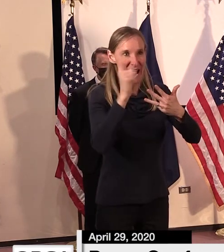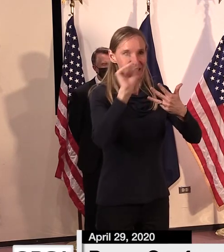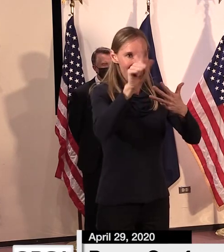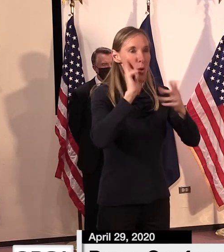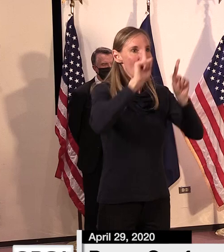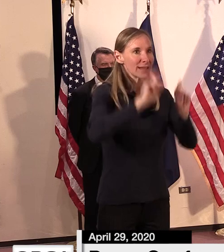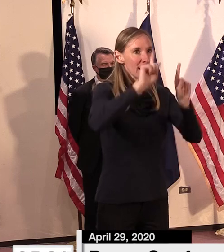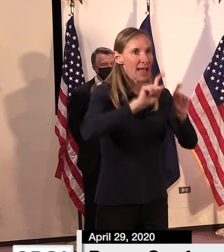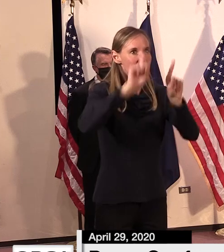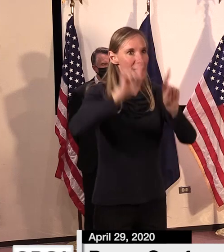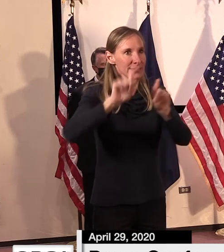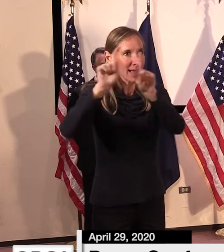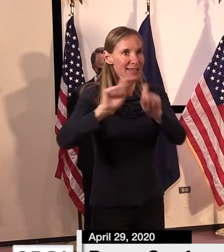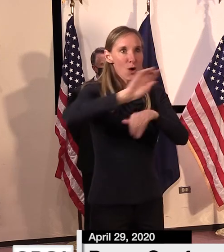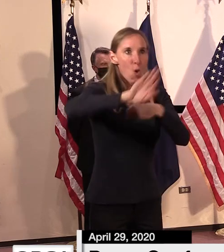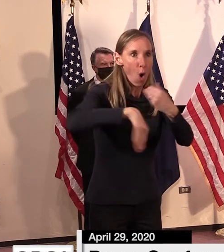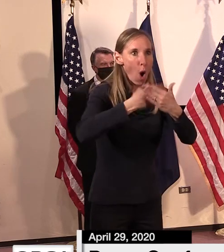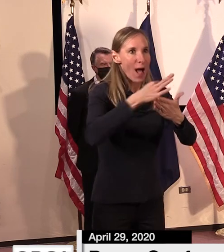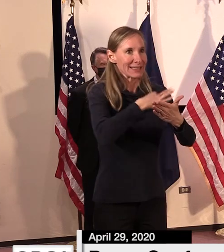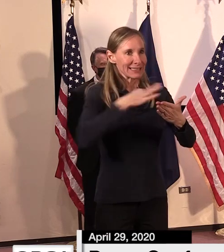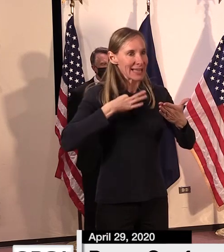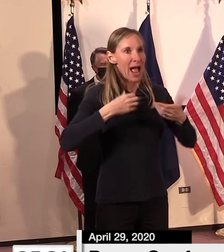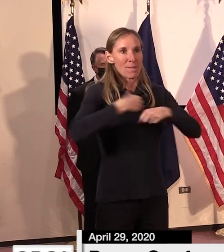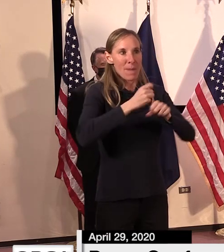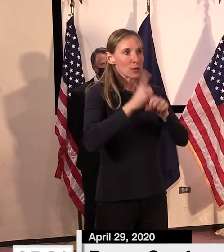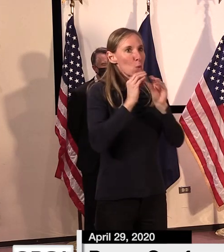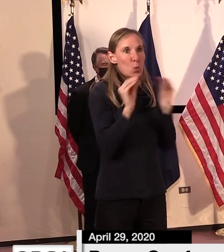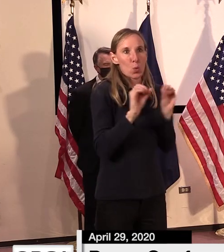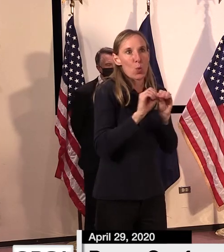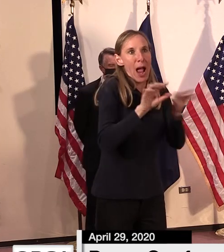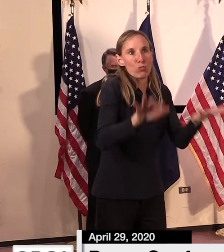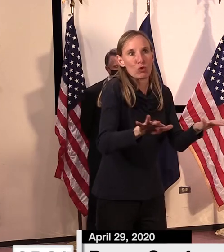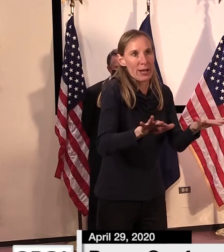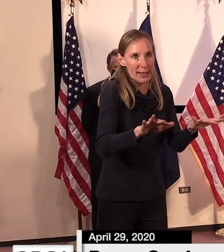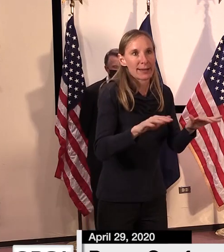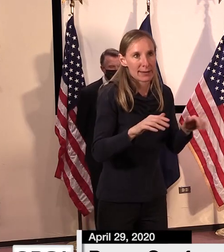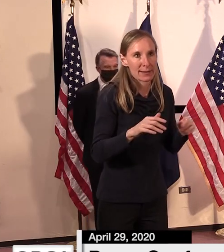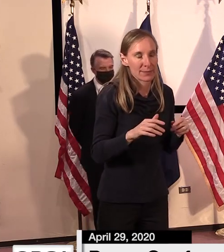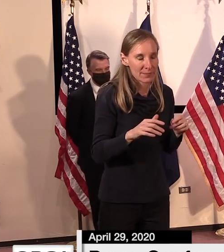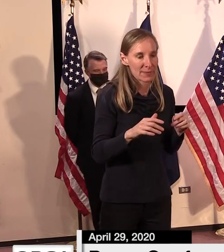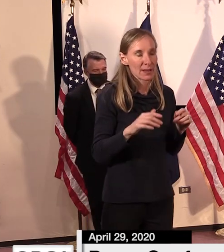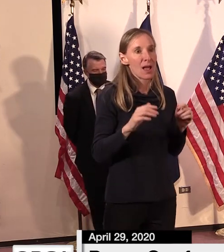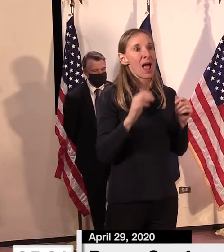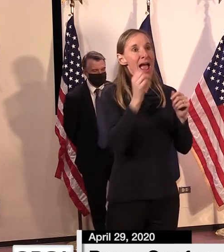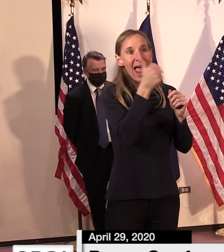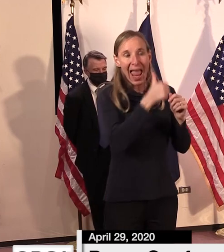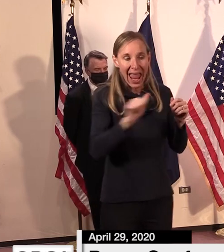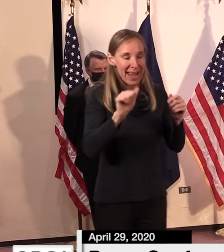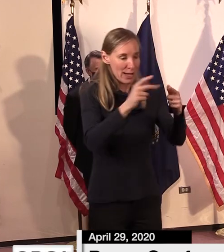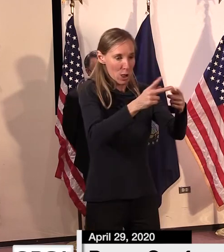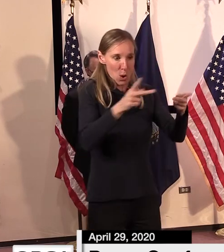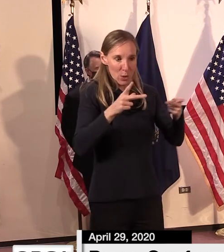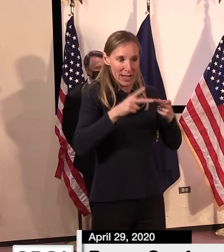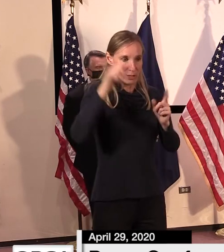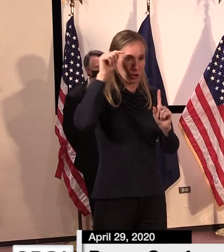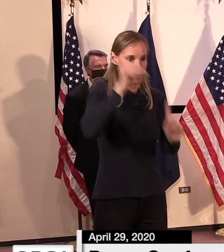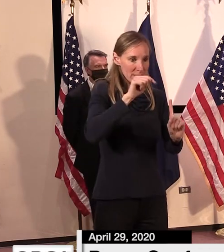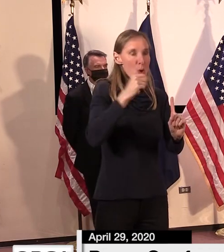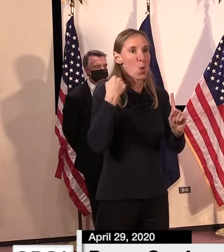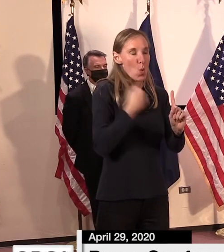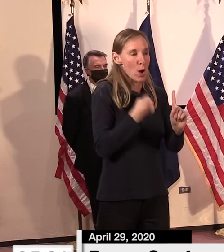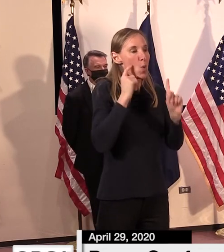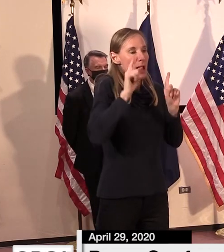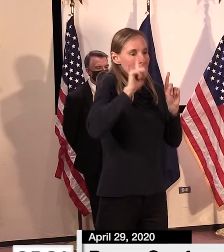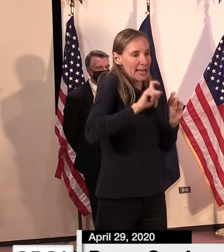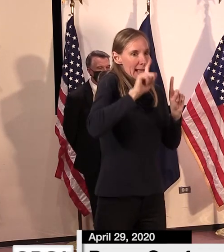prevent community-wide outbreaks. And for all sites, COVID positive or not, we will